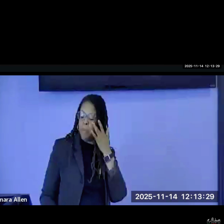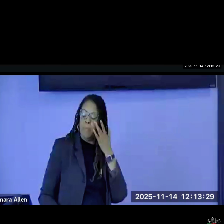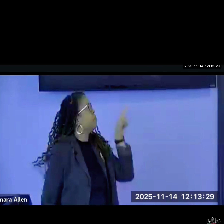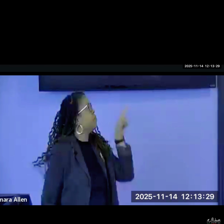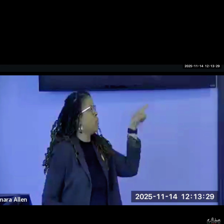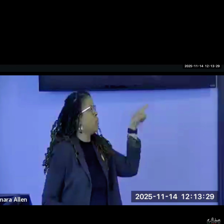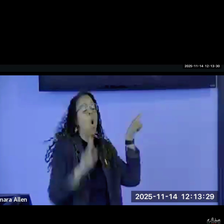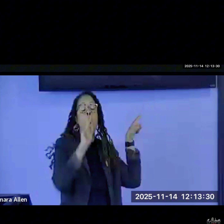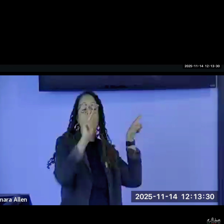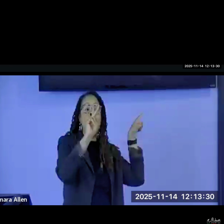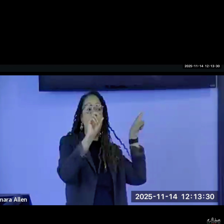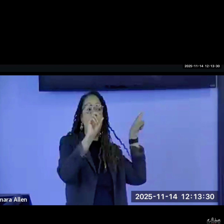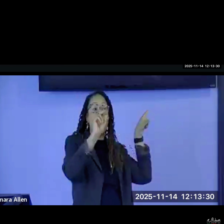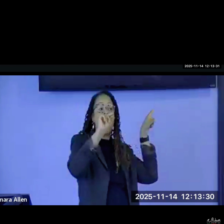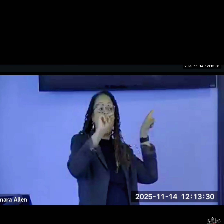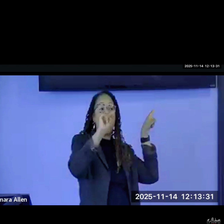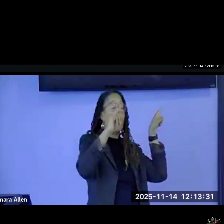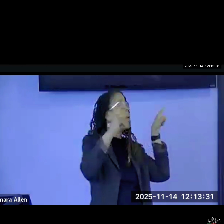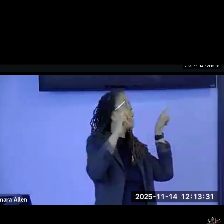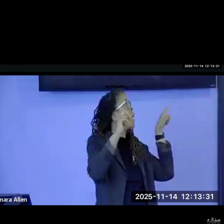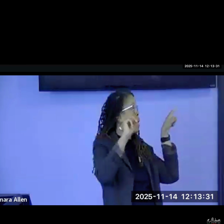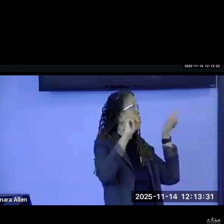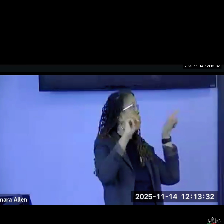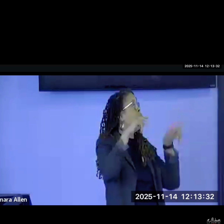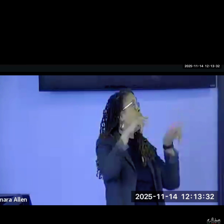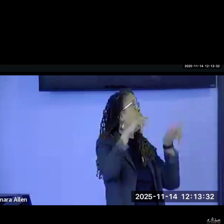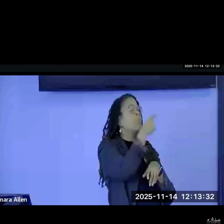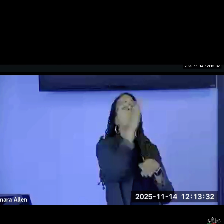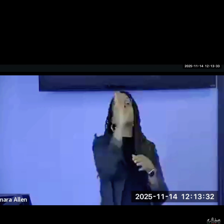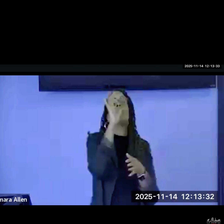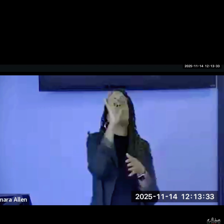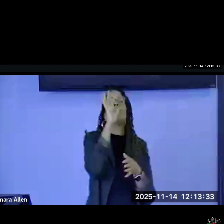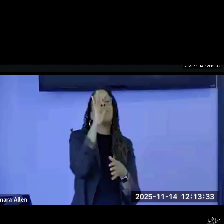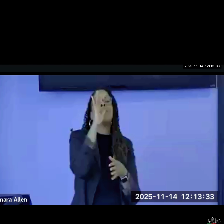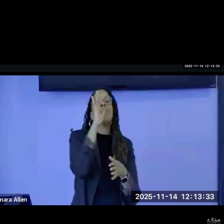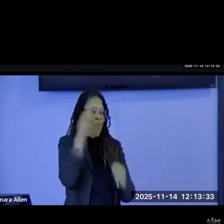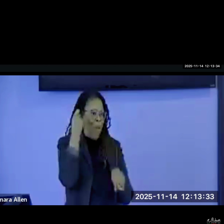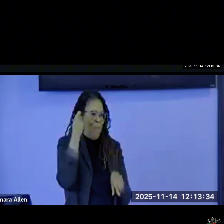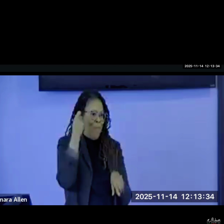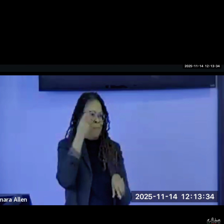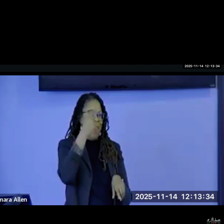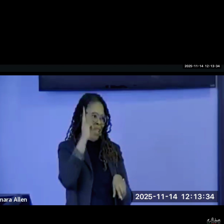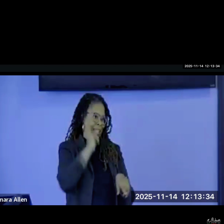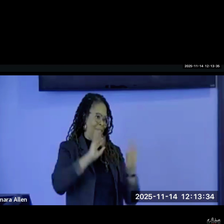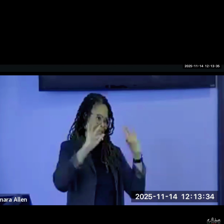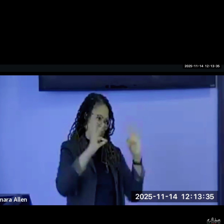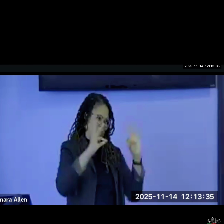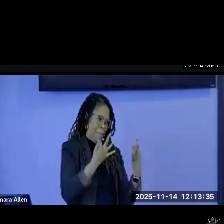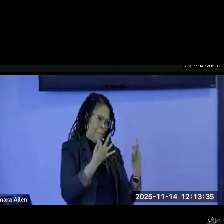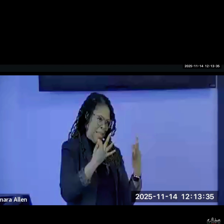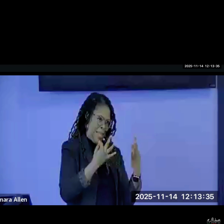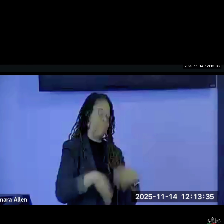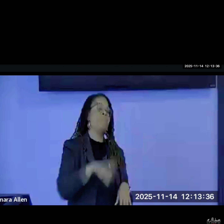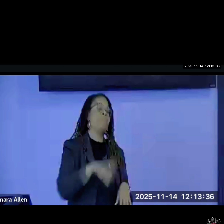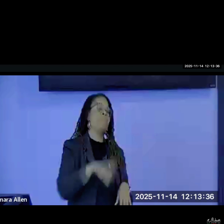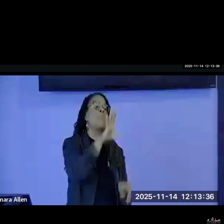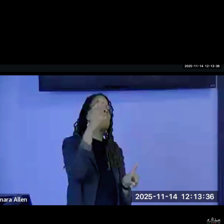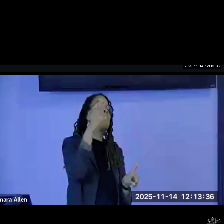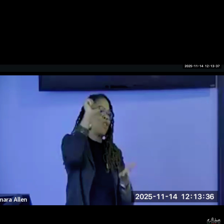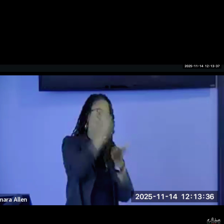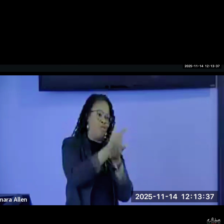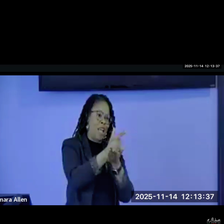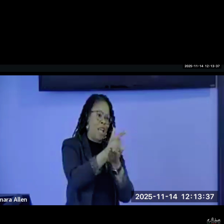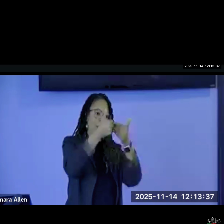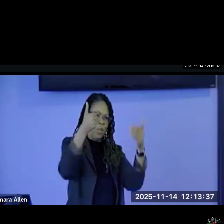Do you think I'm dumb? The next participant, Ko-Ningen. They're from a